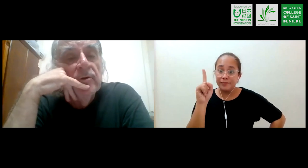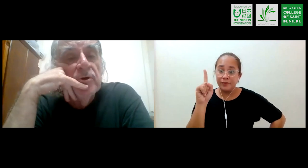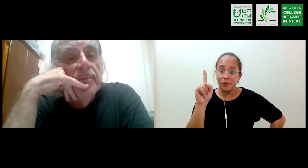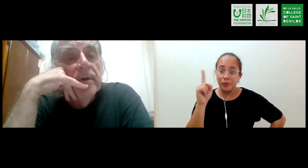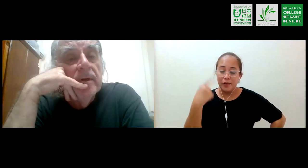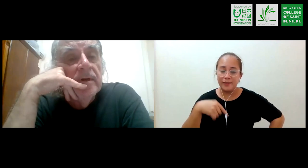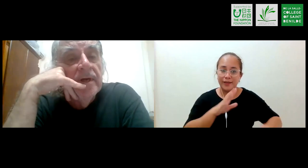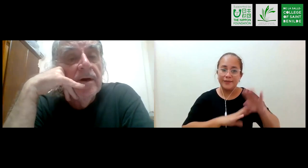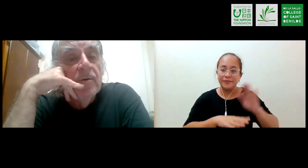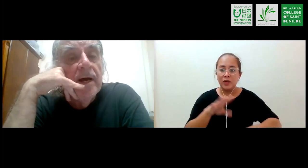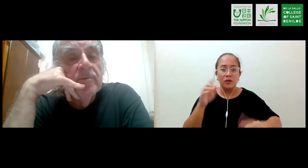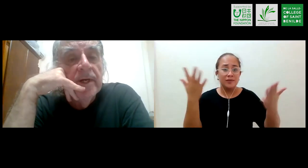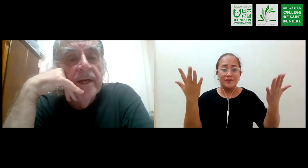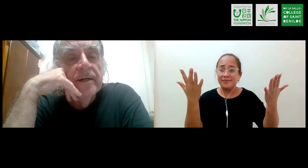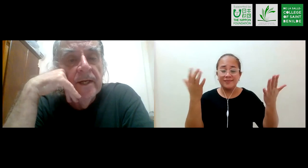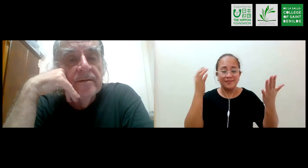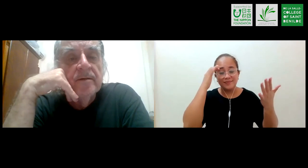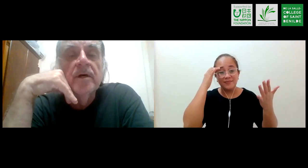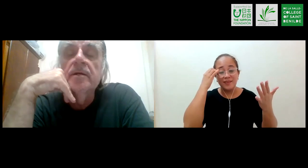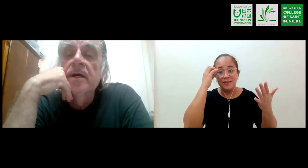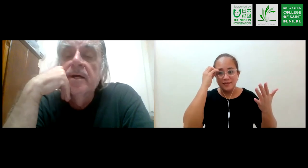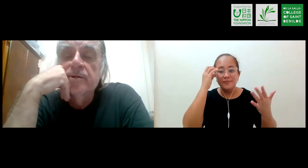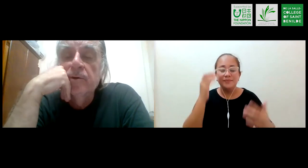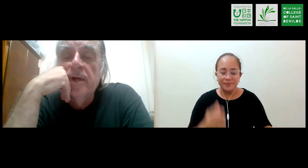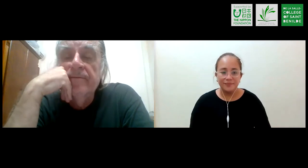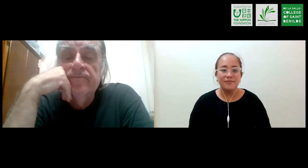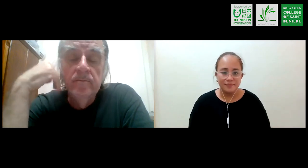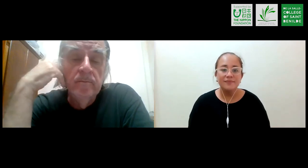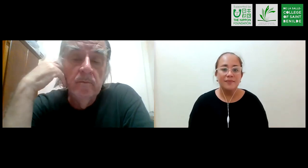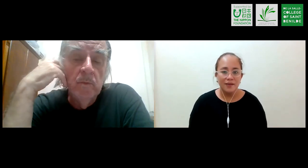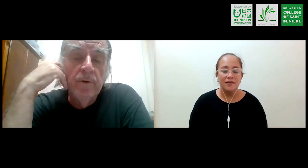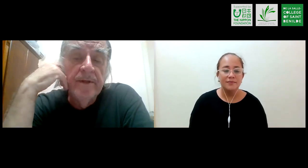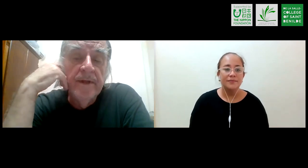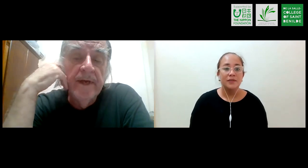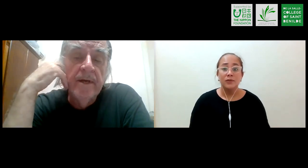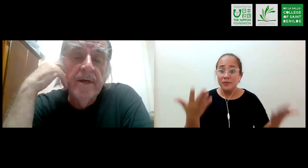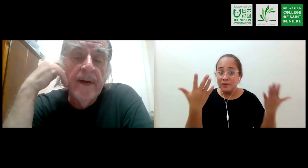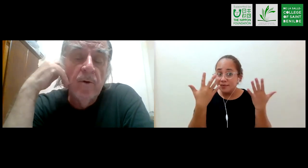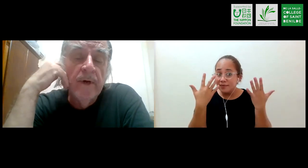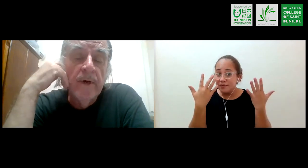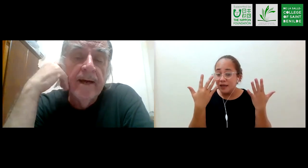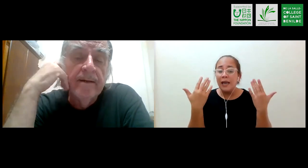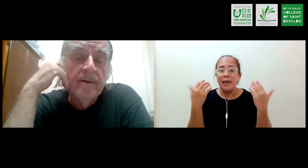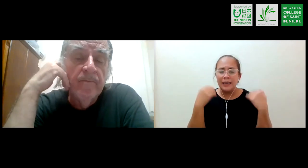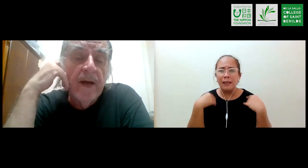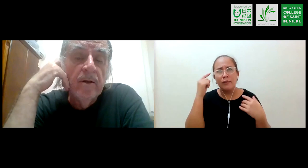It'll also be, yeah, why? One-handed. Yes. Okay. So you can think about questions like that